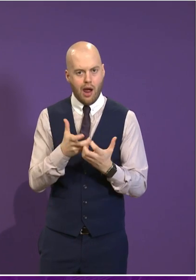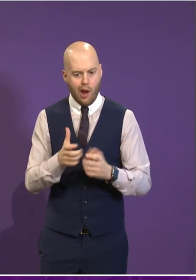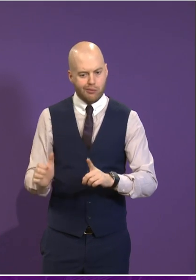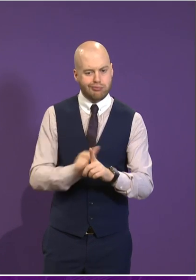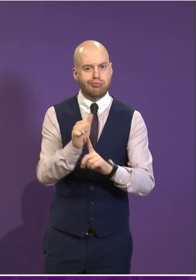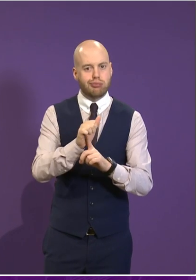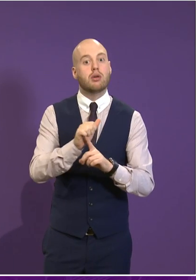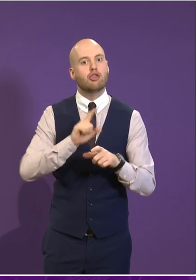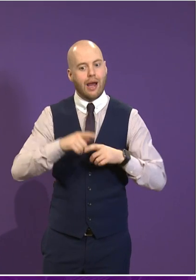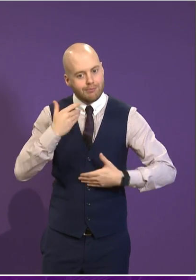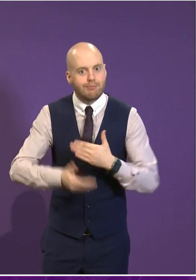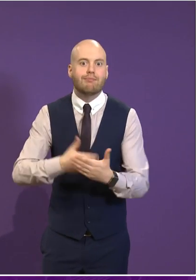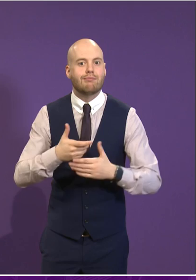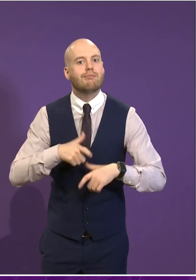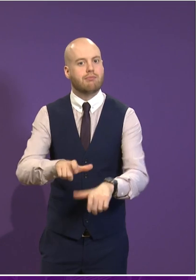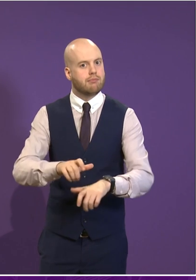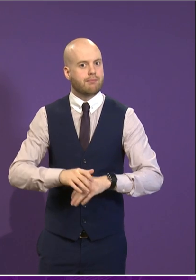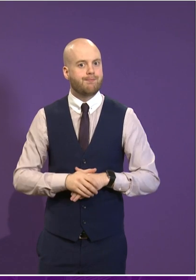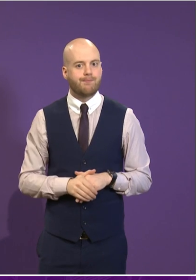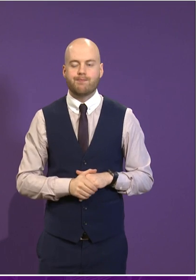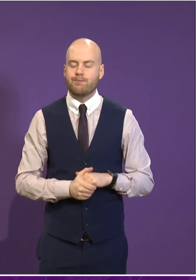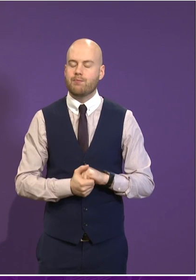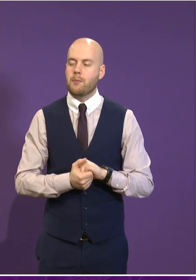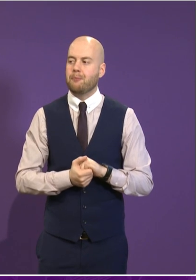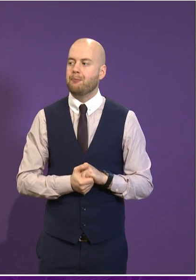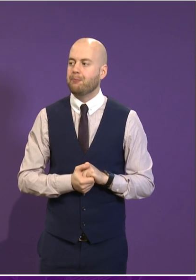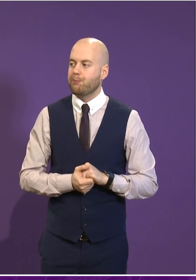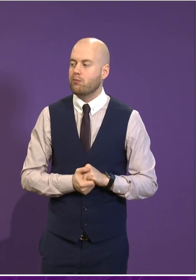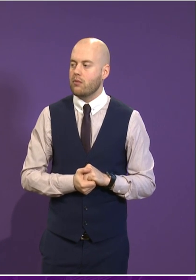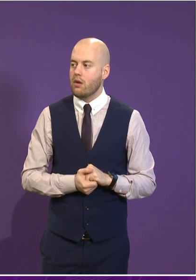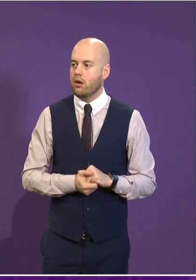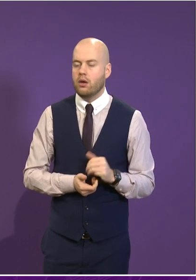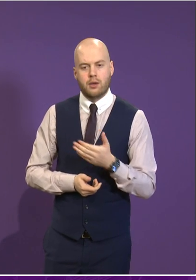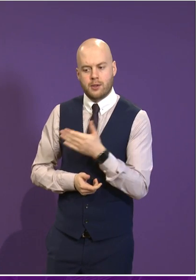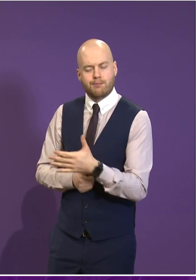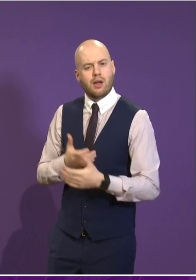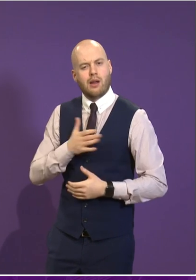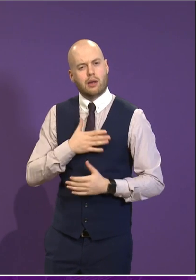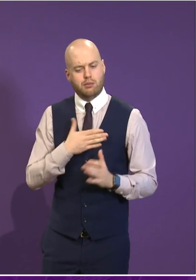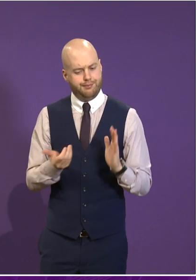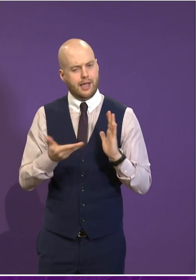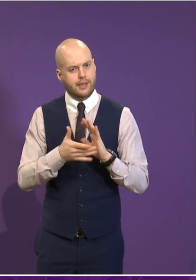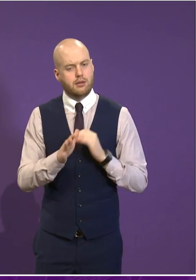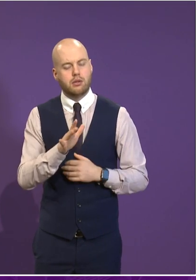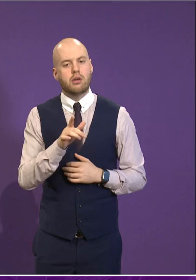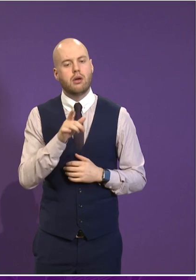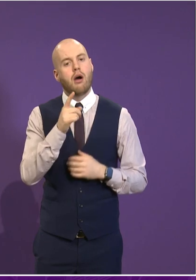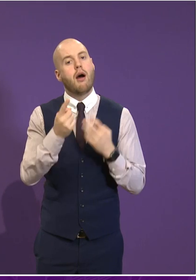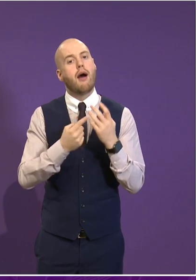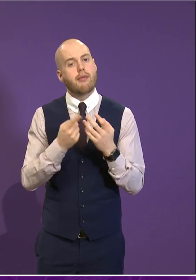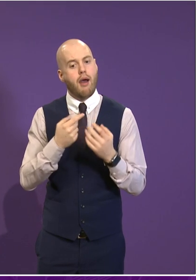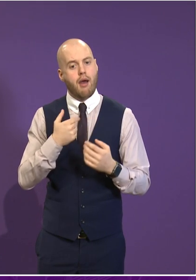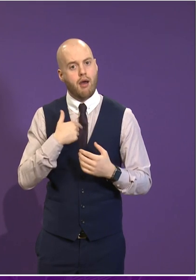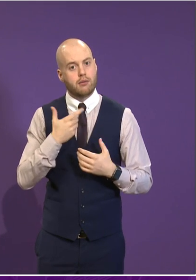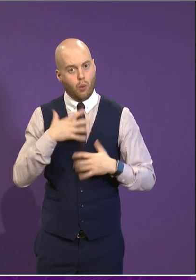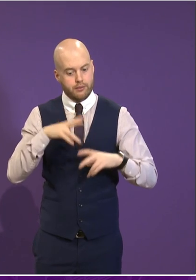forward. Okay. If I can just add to that as well, that one of the other aspects that we're obviously looking into is having discussions